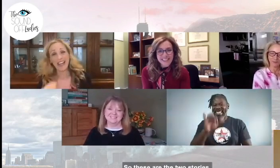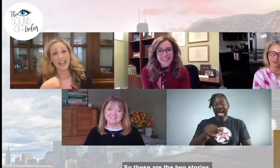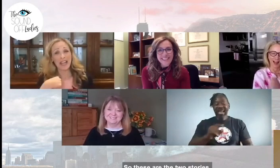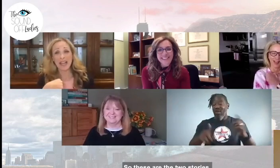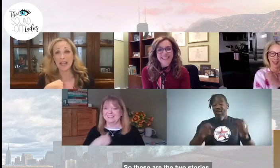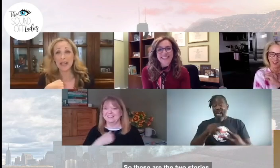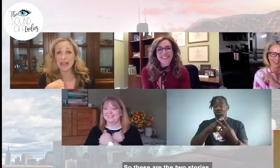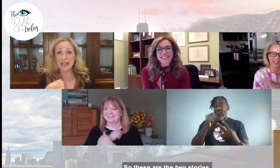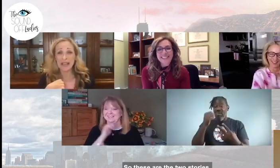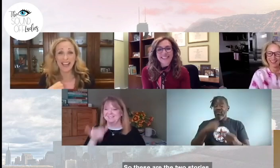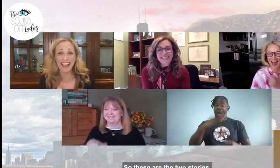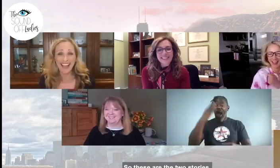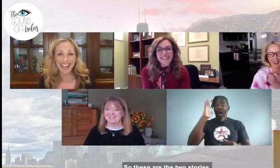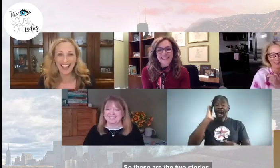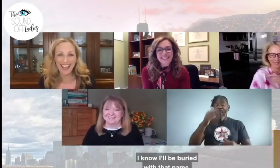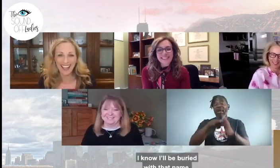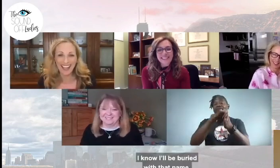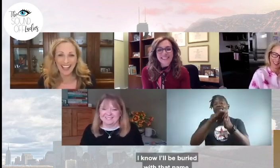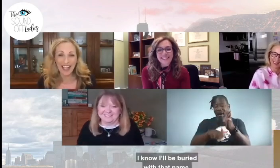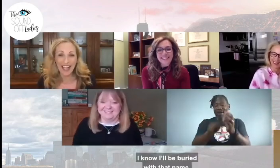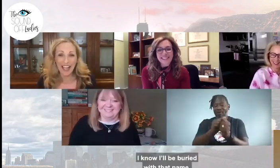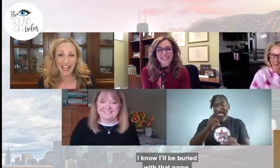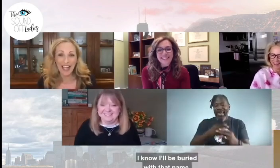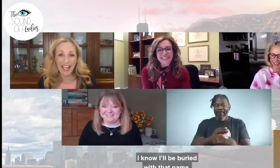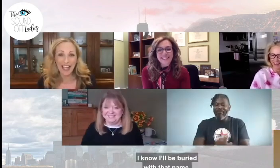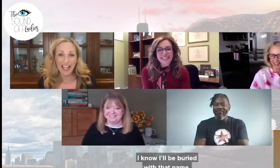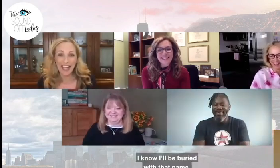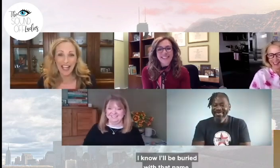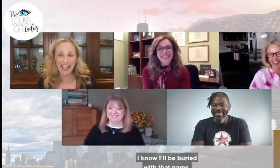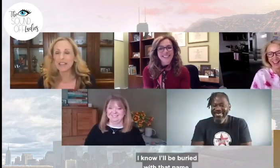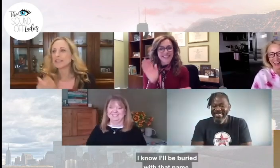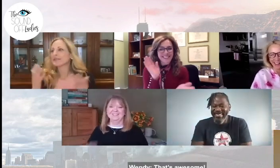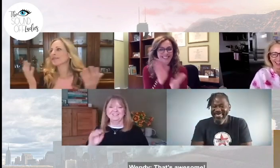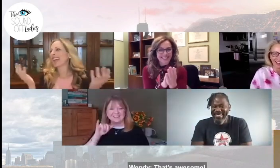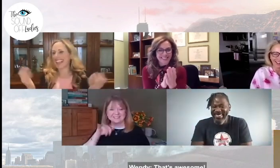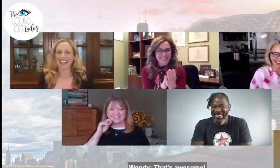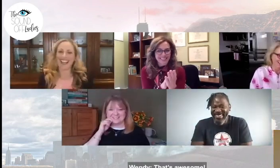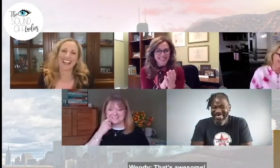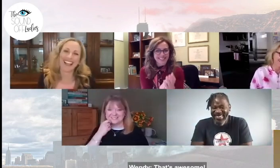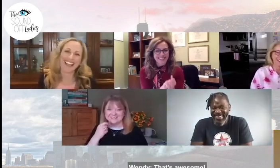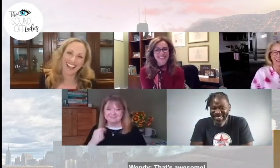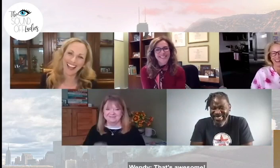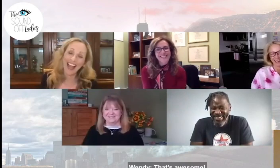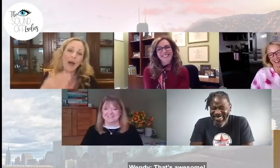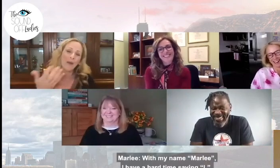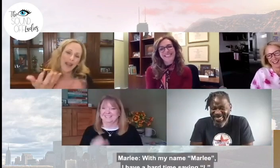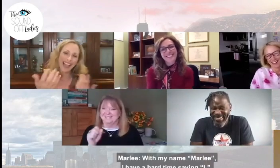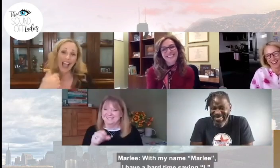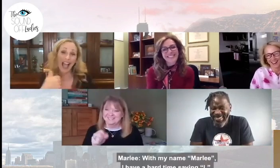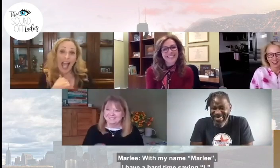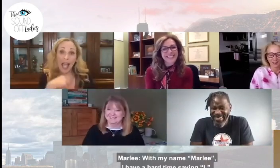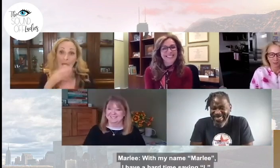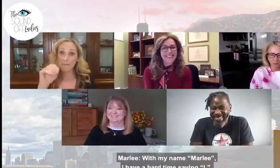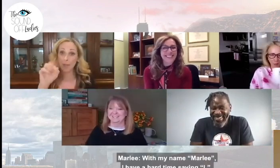Wawa. So those are the two reasons that I developed that name, that nickname. Well,